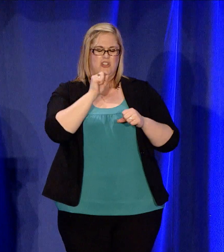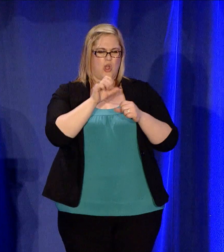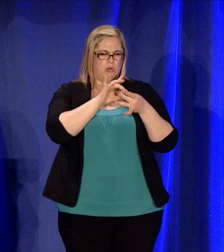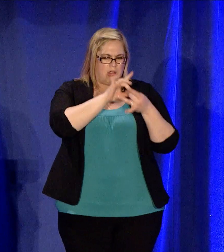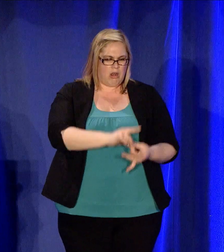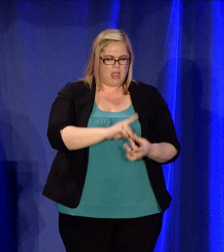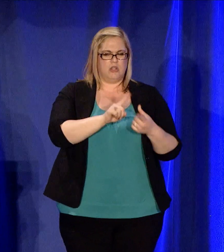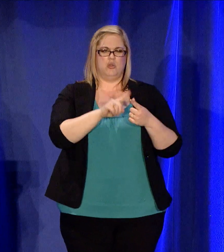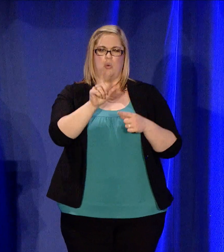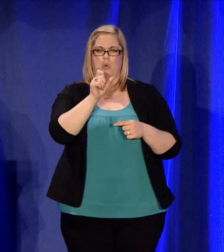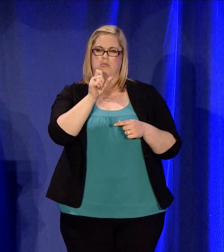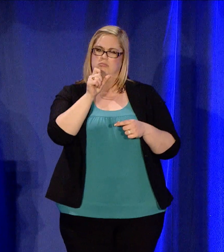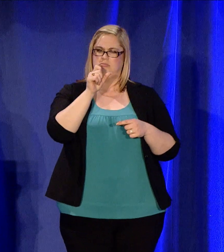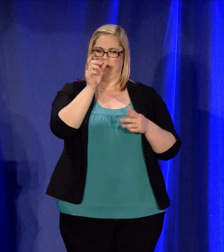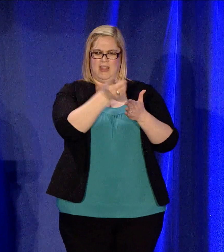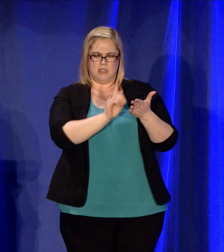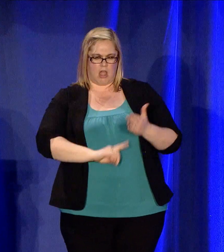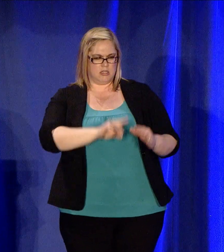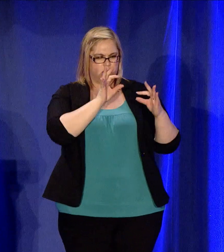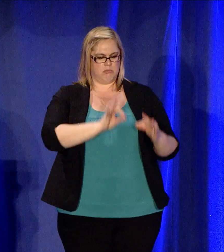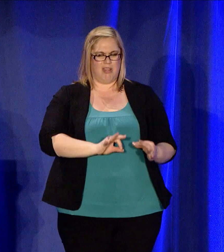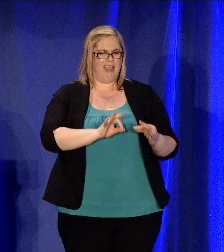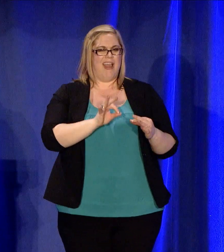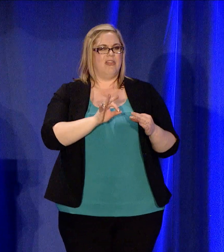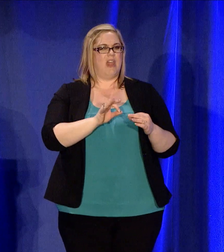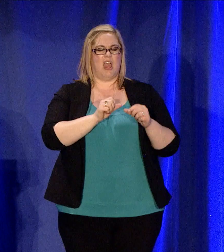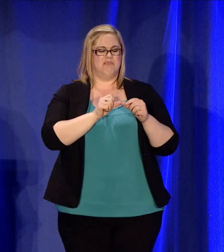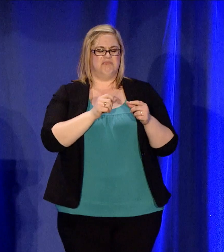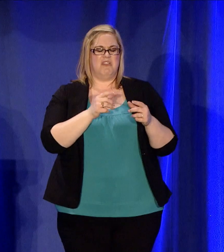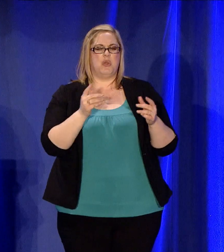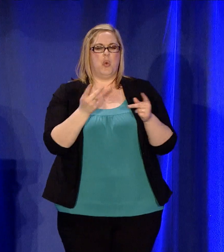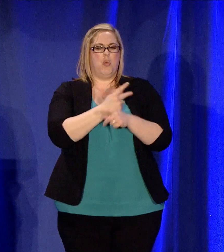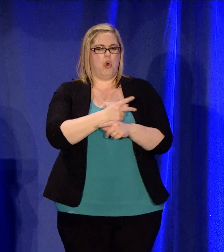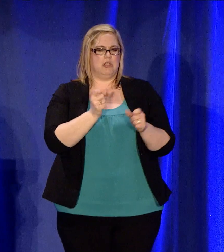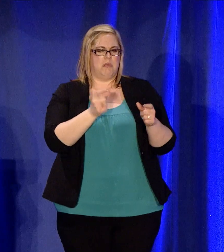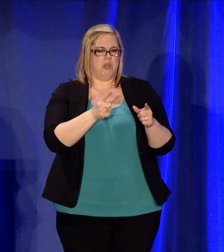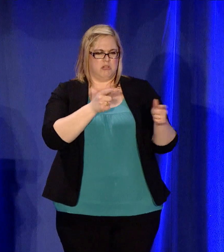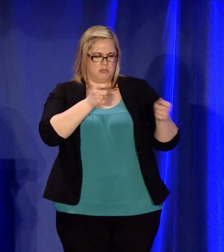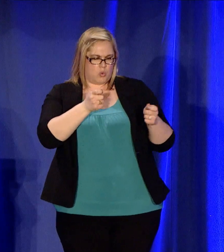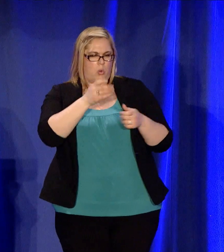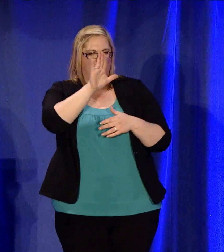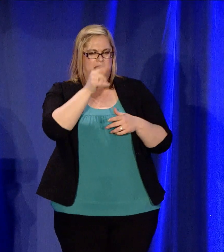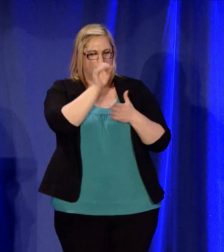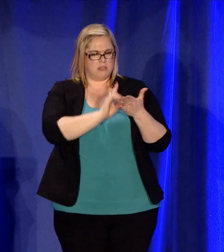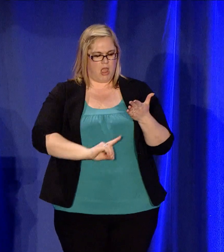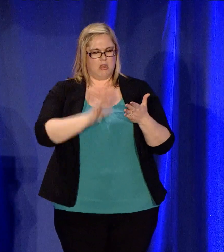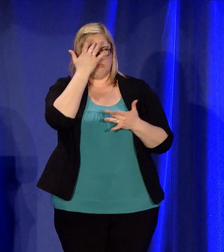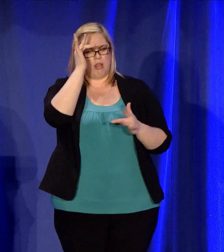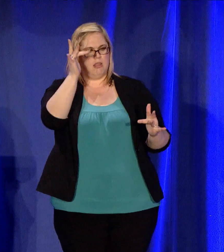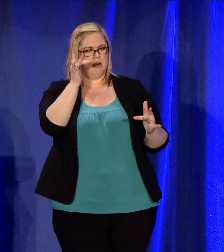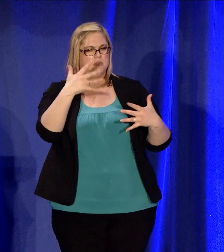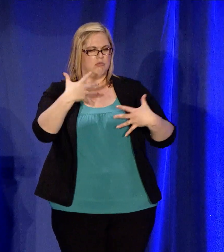in its design that it could constrain even the worst impulses of human nature. In